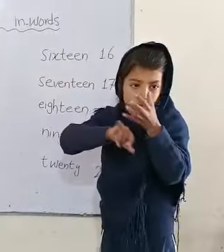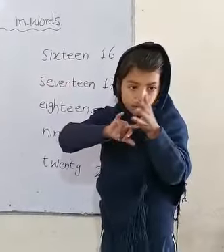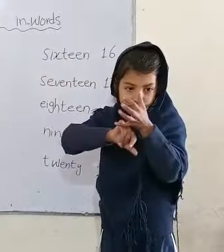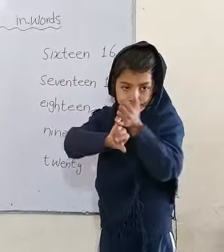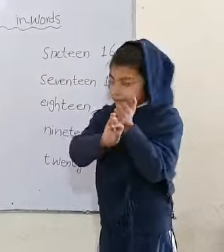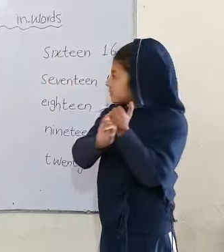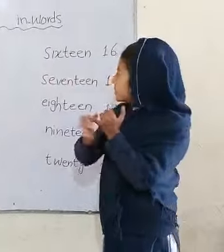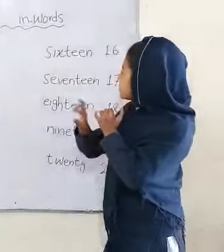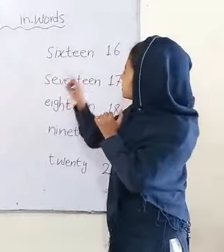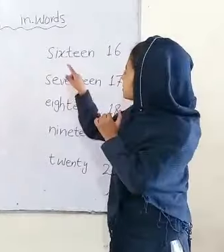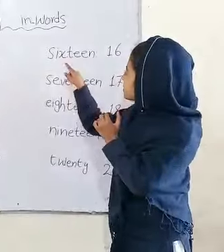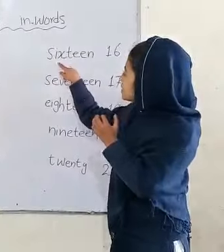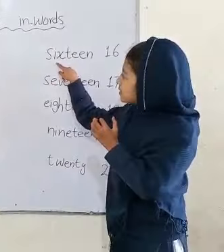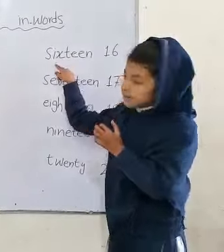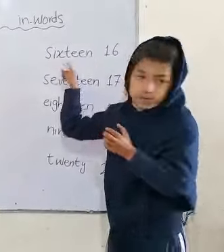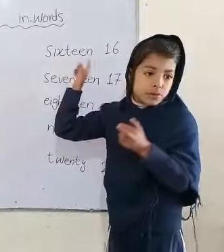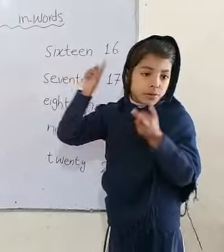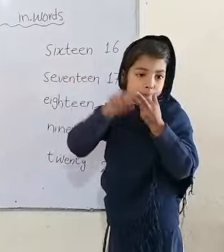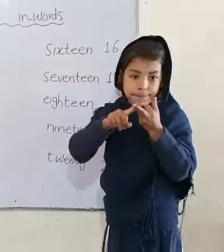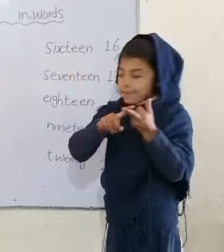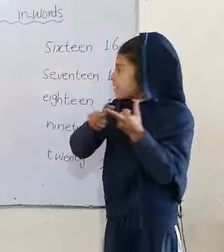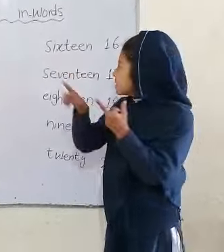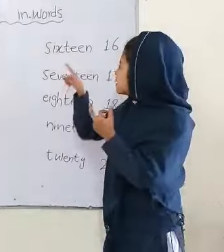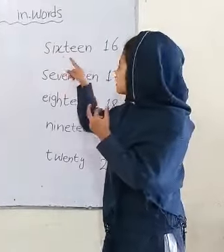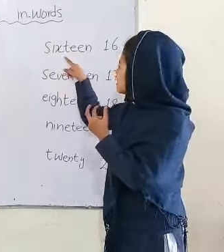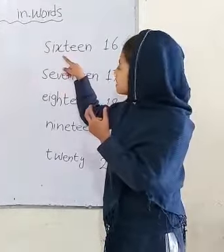S I X